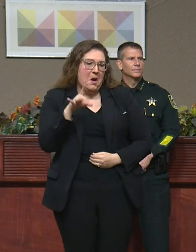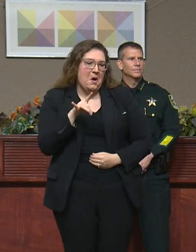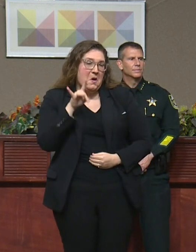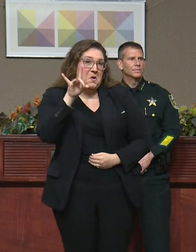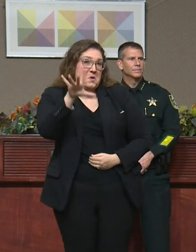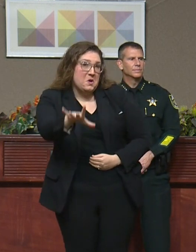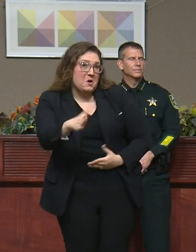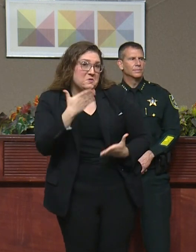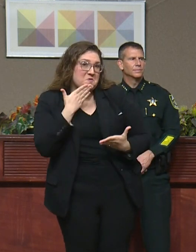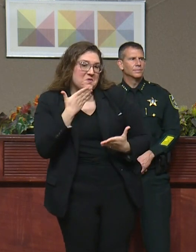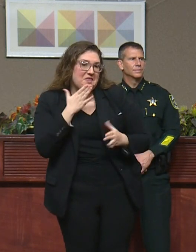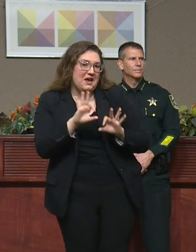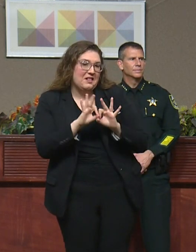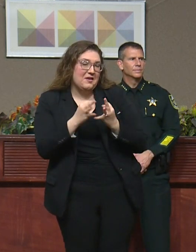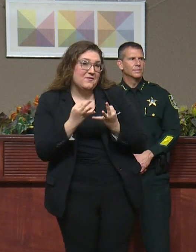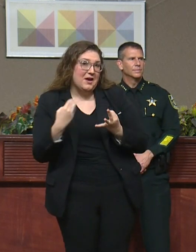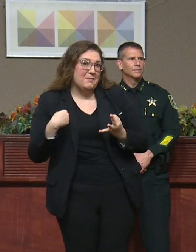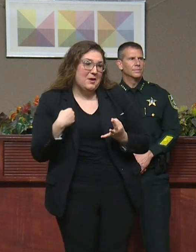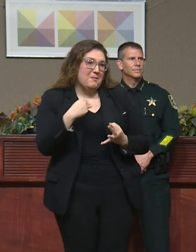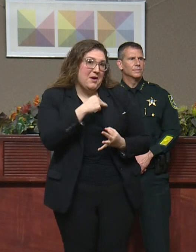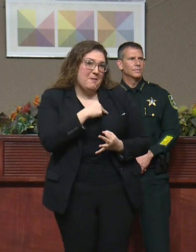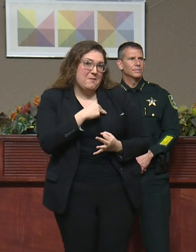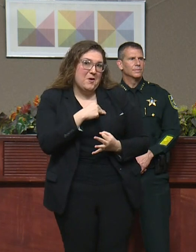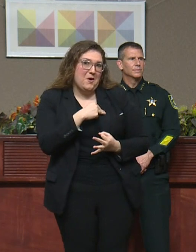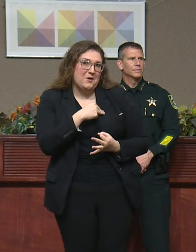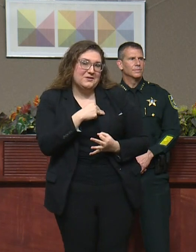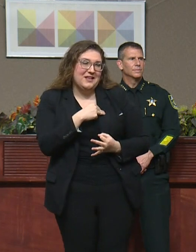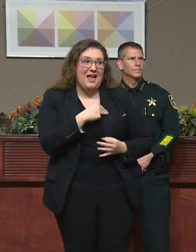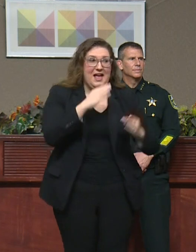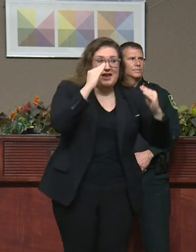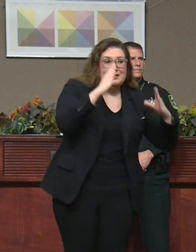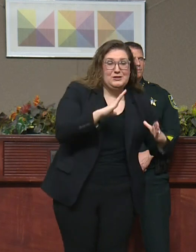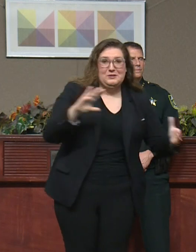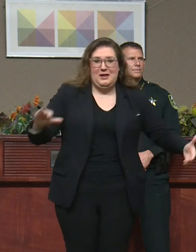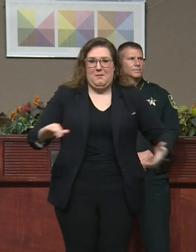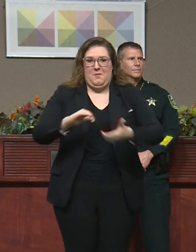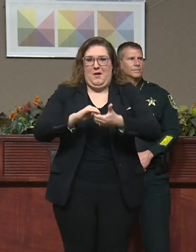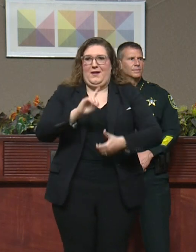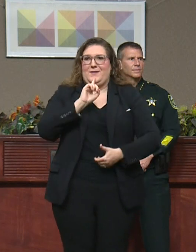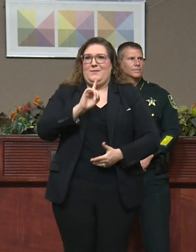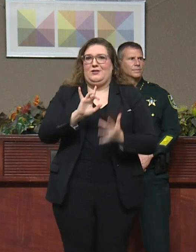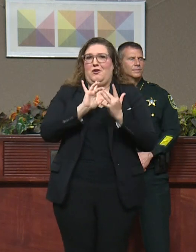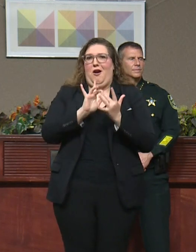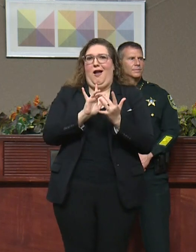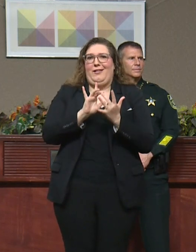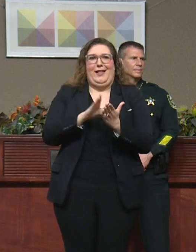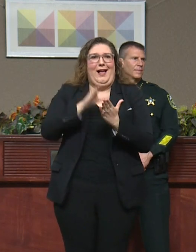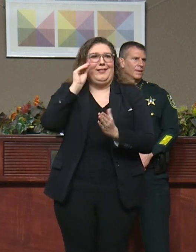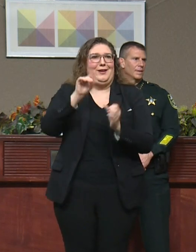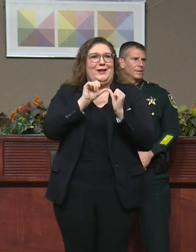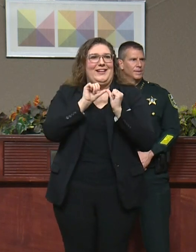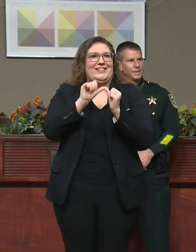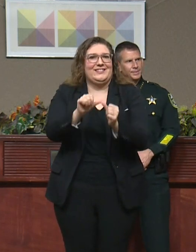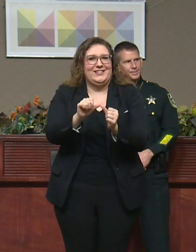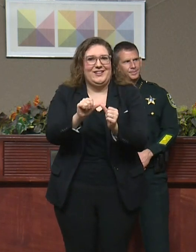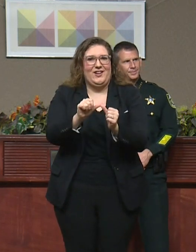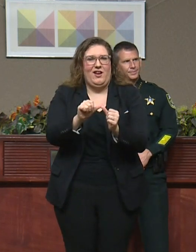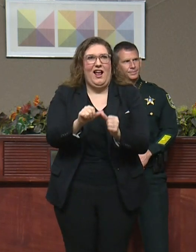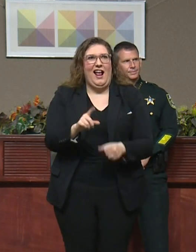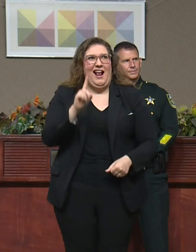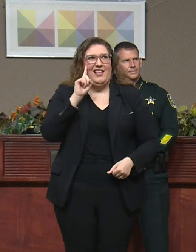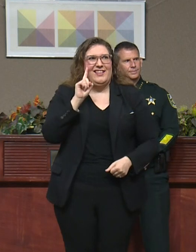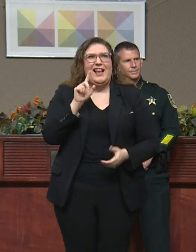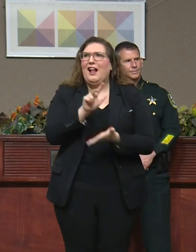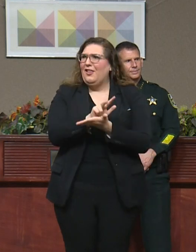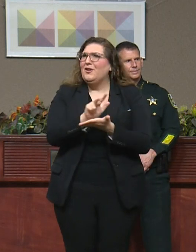at home who are partnering with teachers in order to complete the distance learning. I encourage my young people, got just over 3 weeks left to